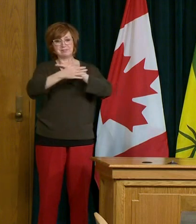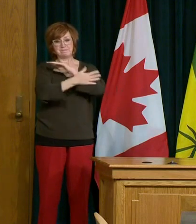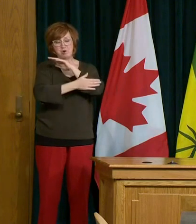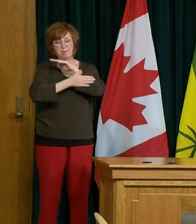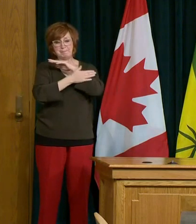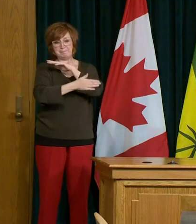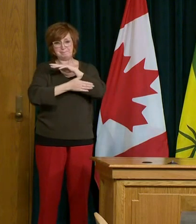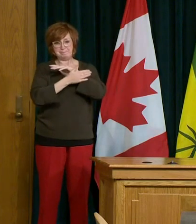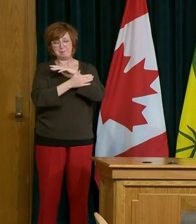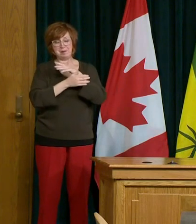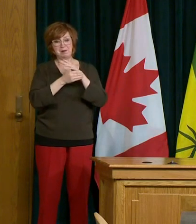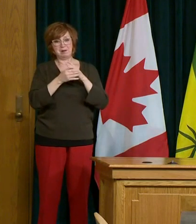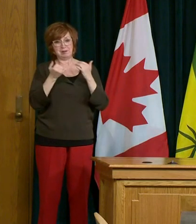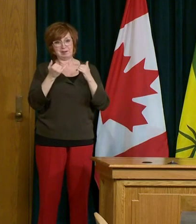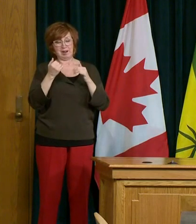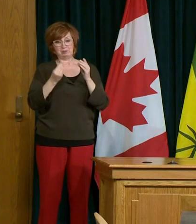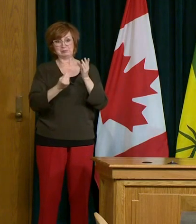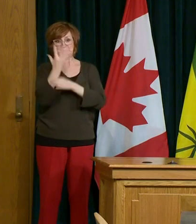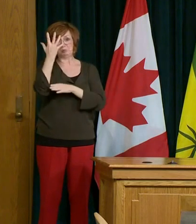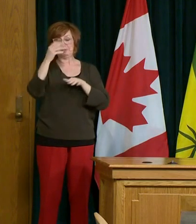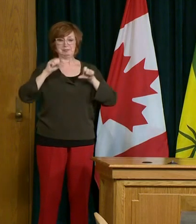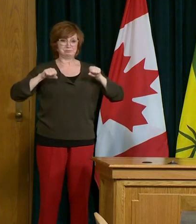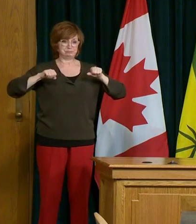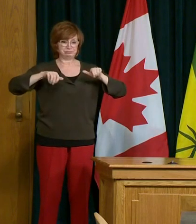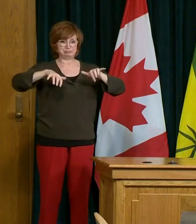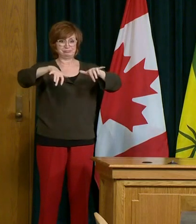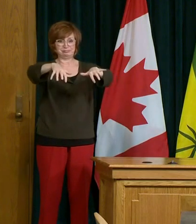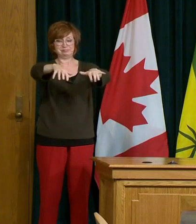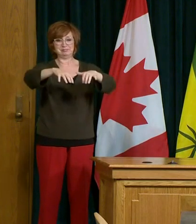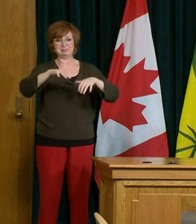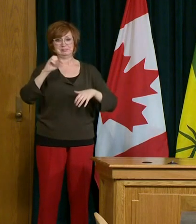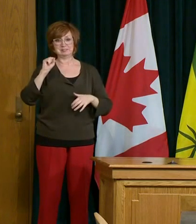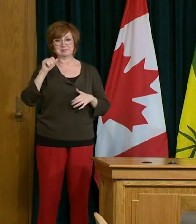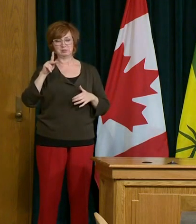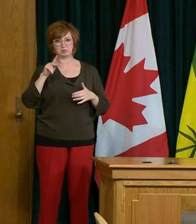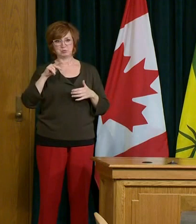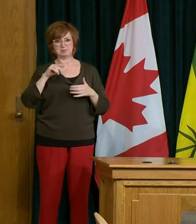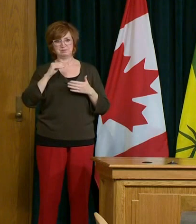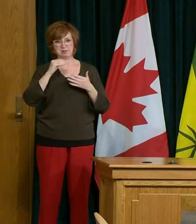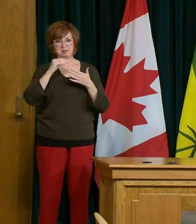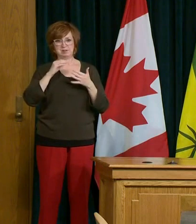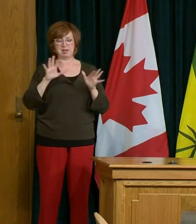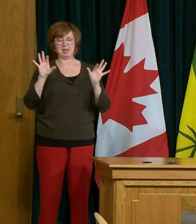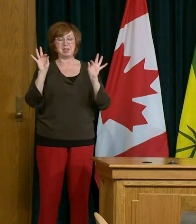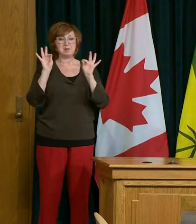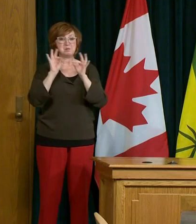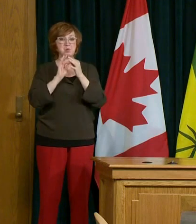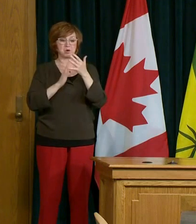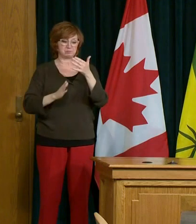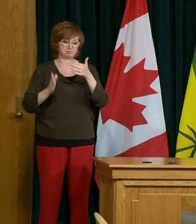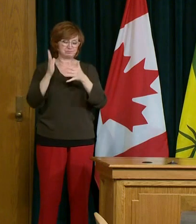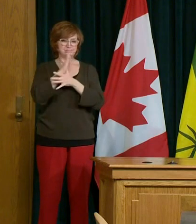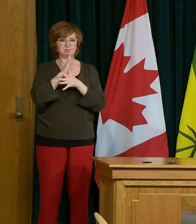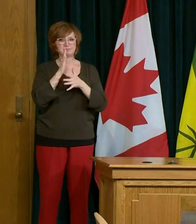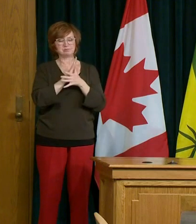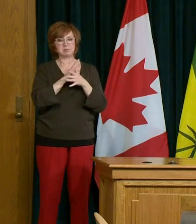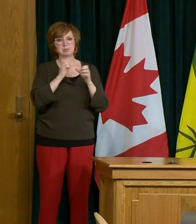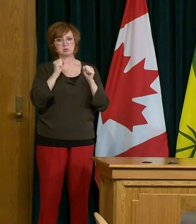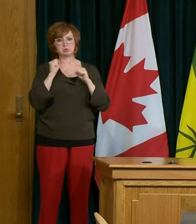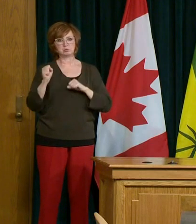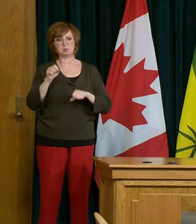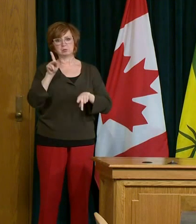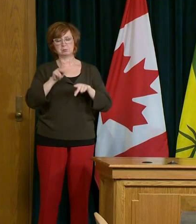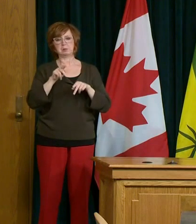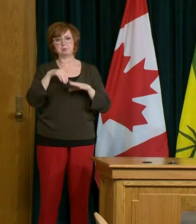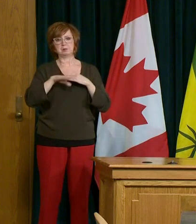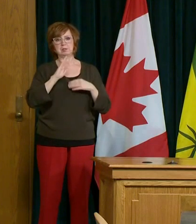Saskatchewan, we have one of the most important resources, and that is the resiliency of the people in our communities